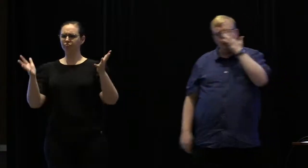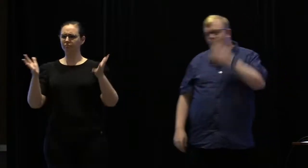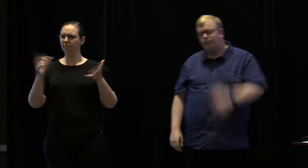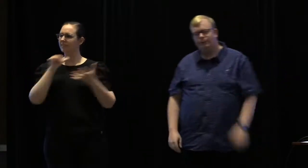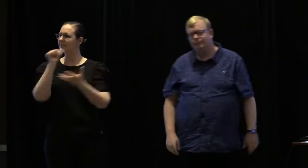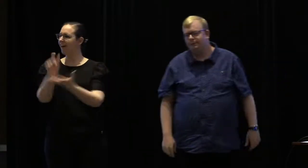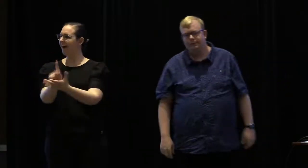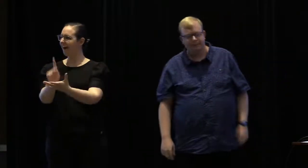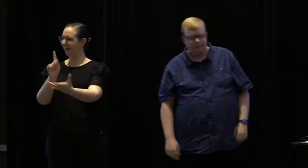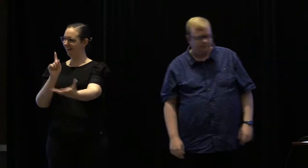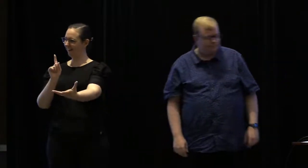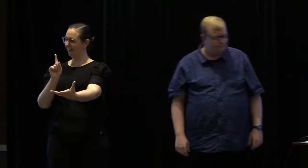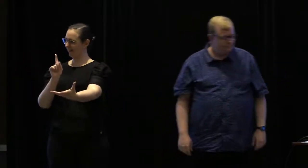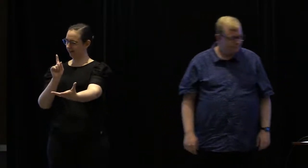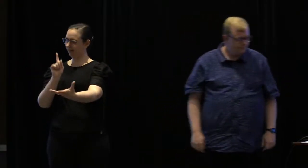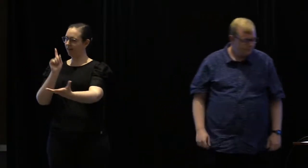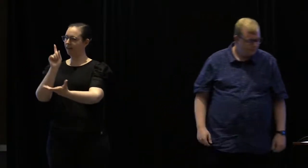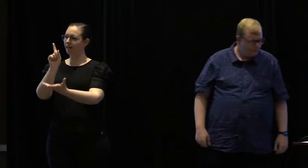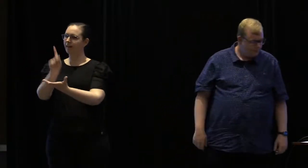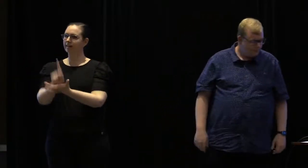others, and I didn't feel alone.